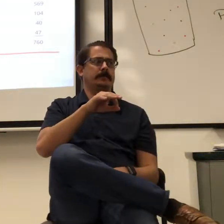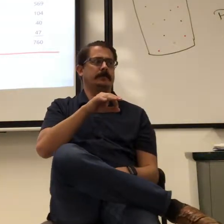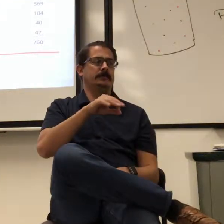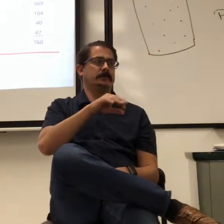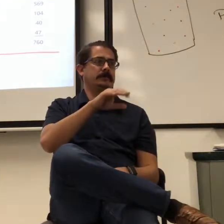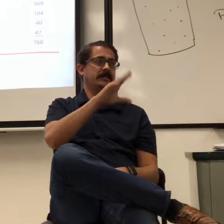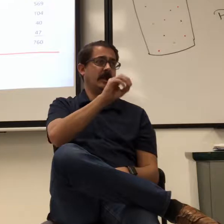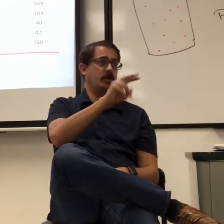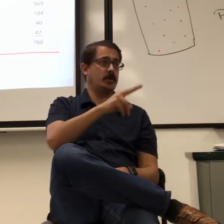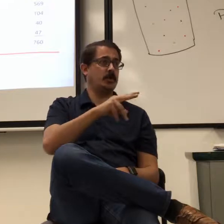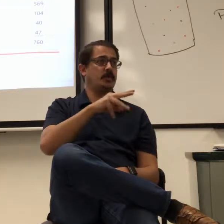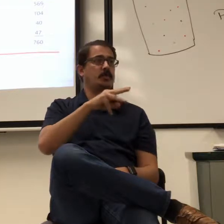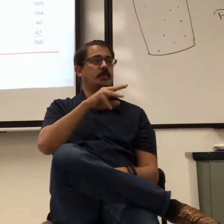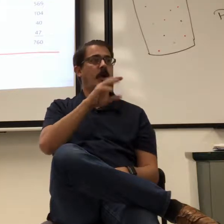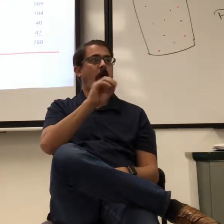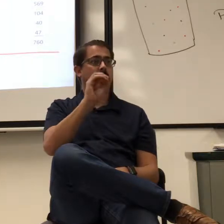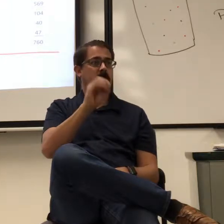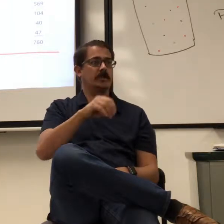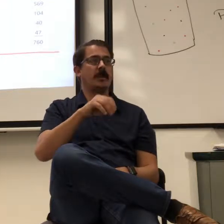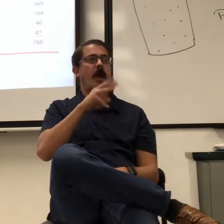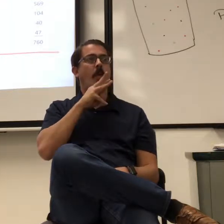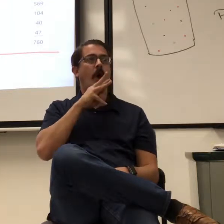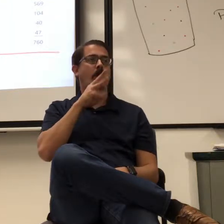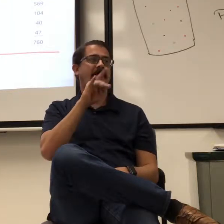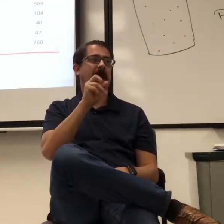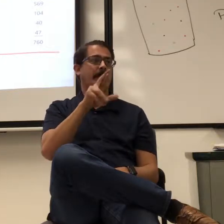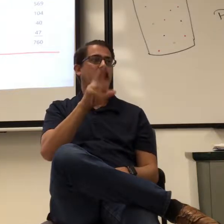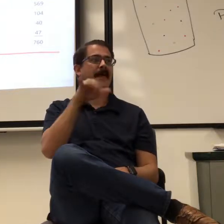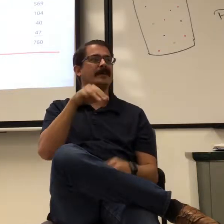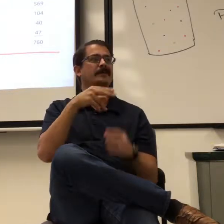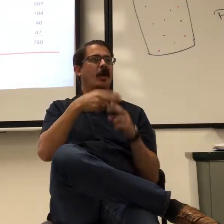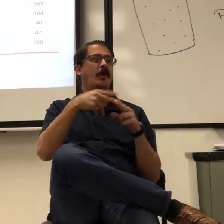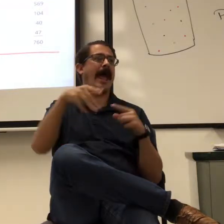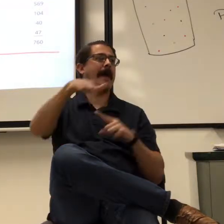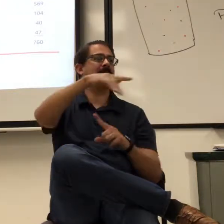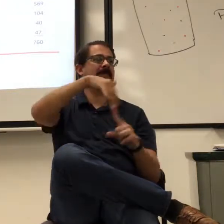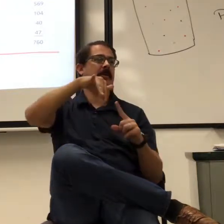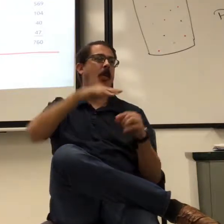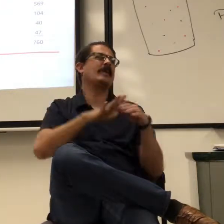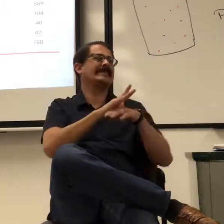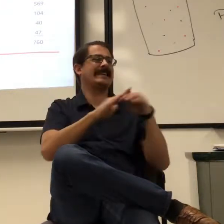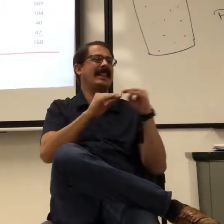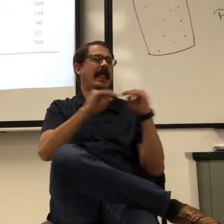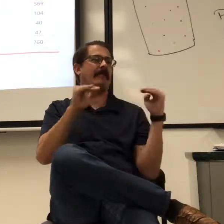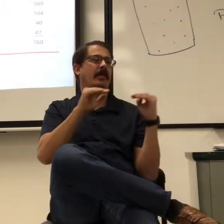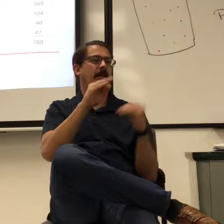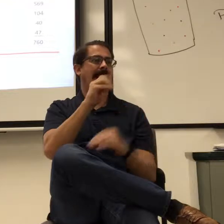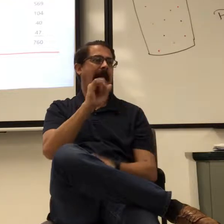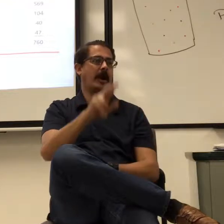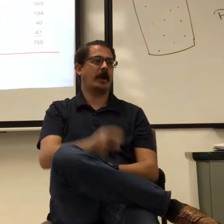water vapor. That's in the air you breathe. Call it atmospheric or sea level air.